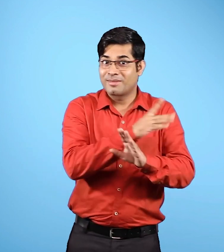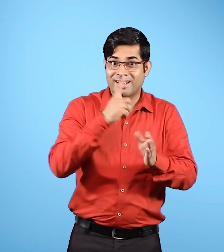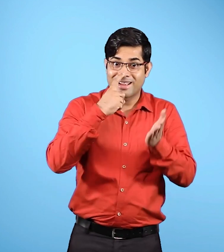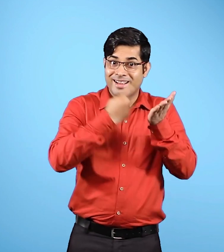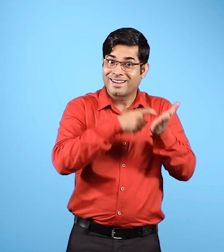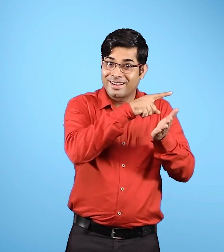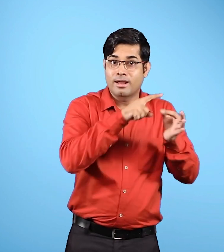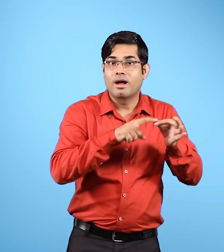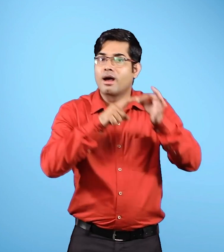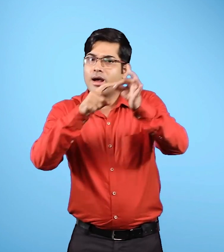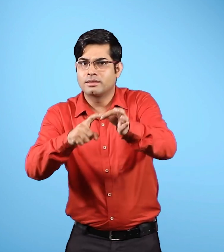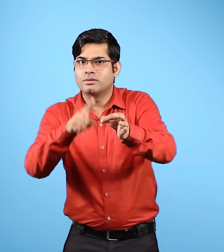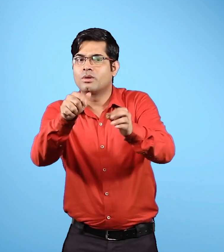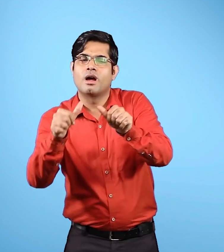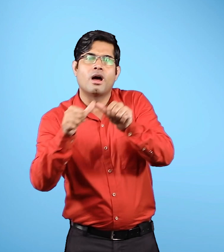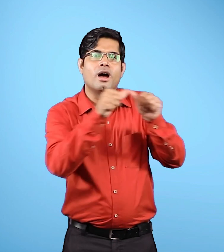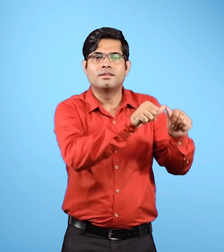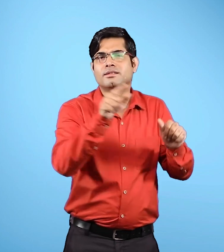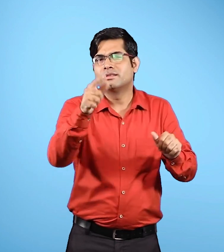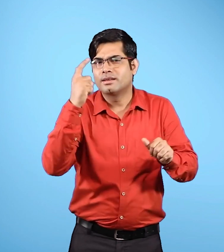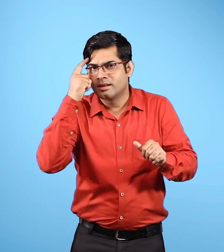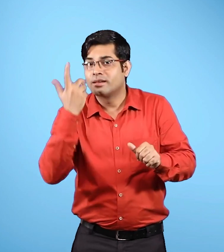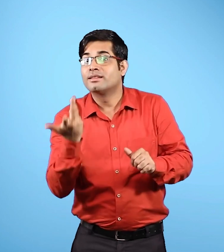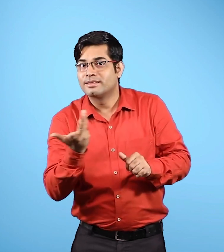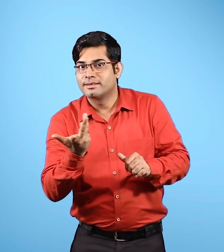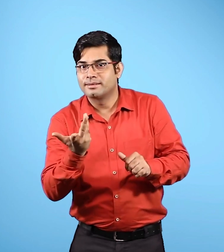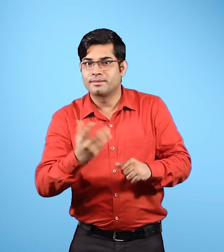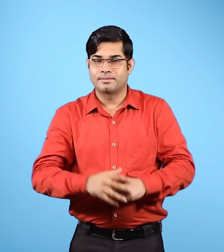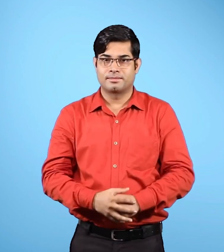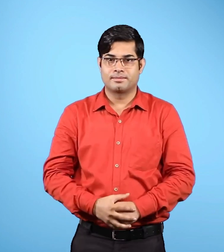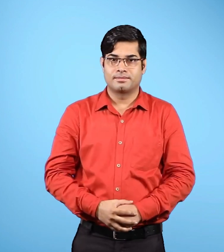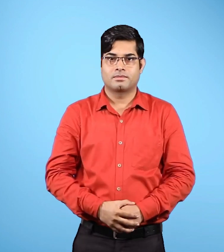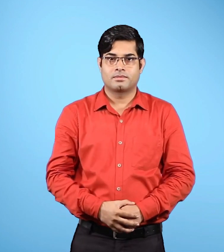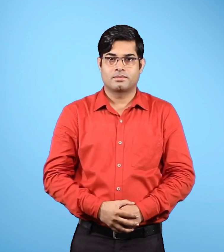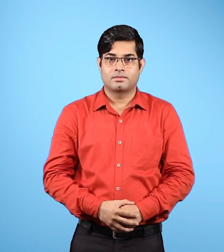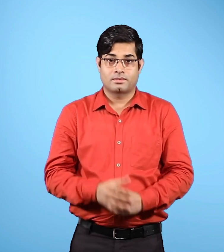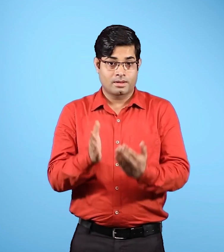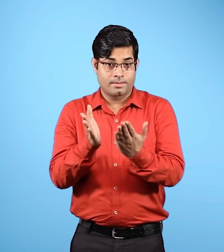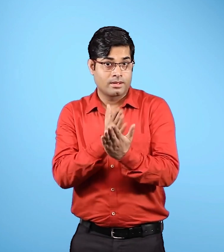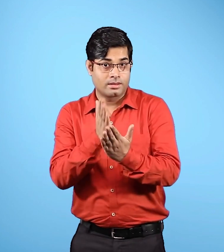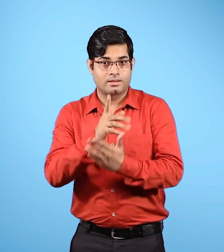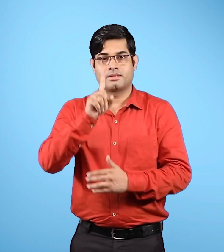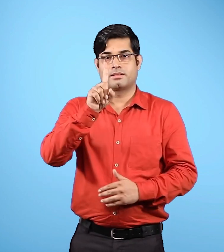Return to Rashida's question. Can you think of some answers to it? Page number